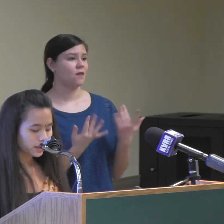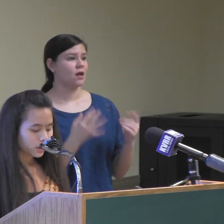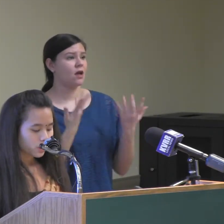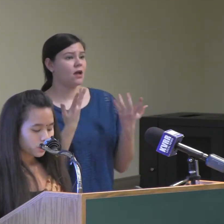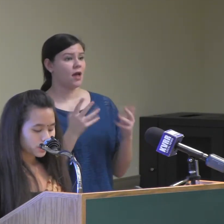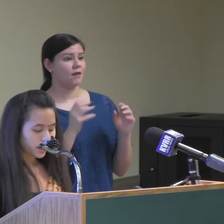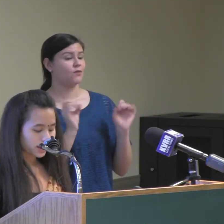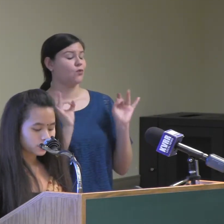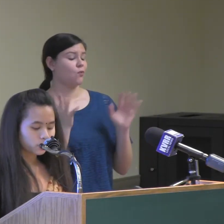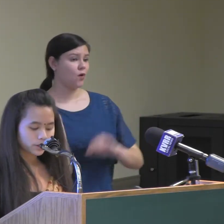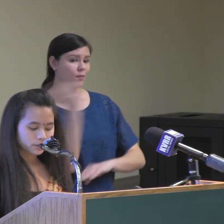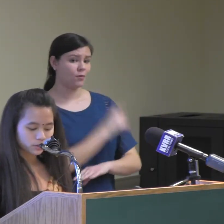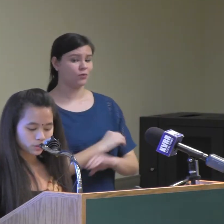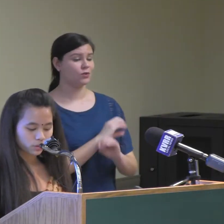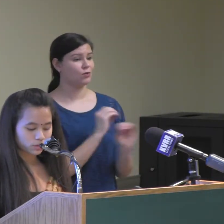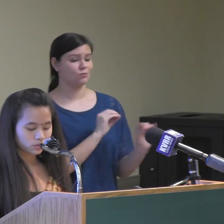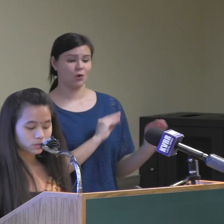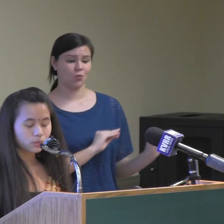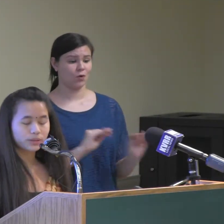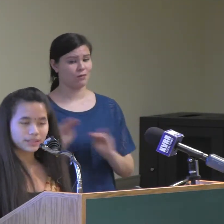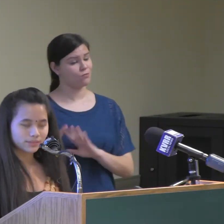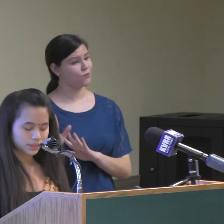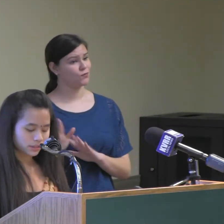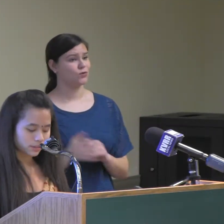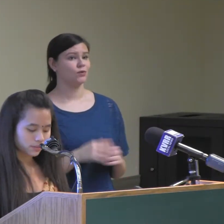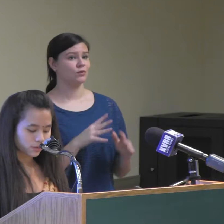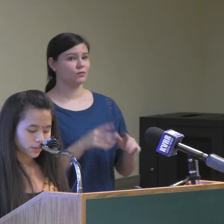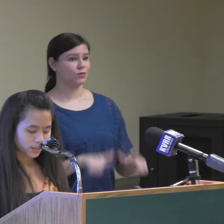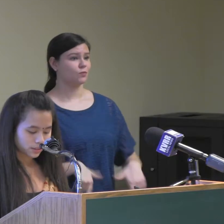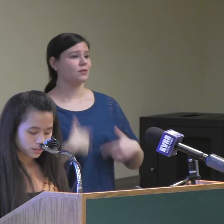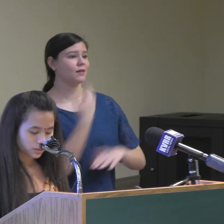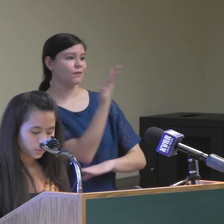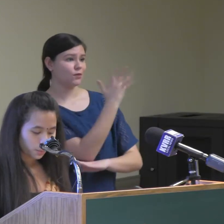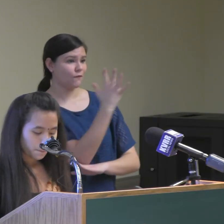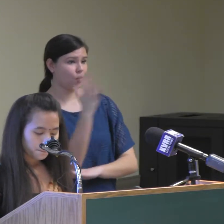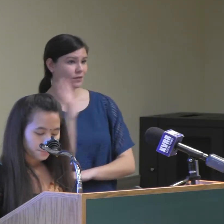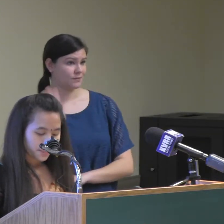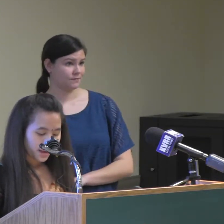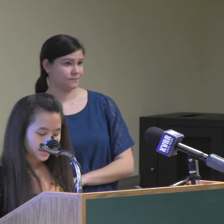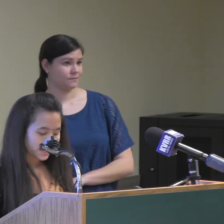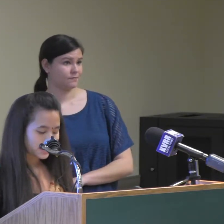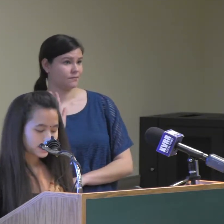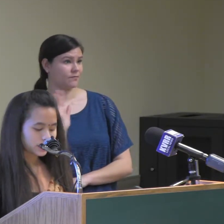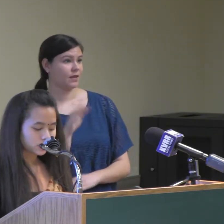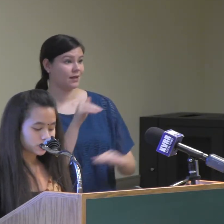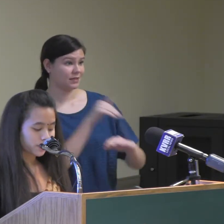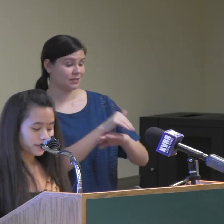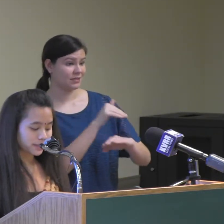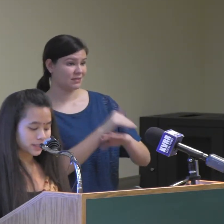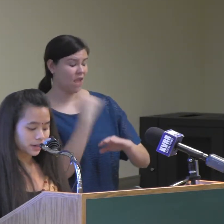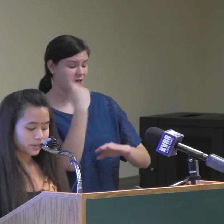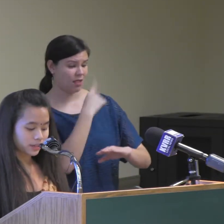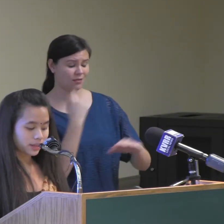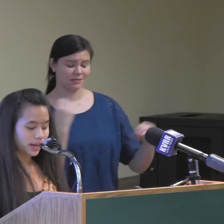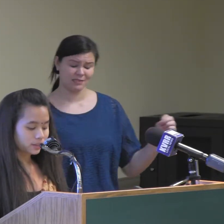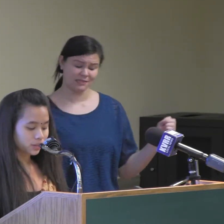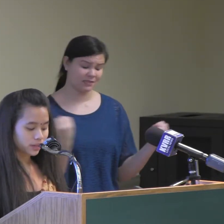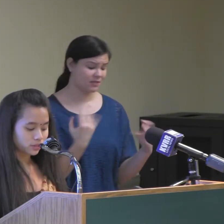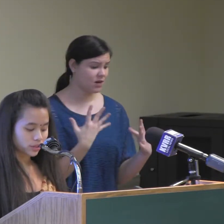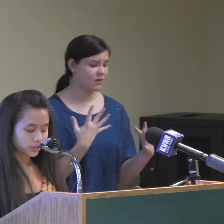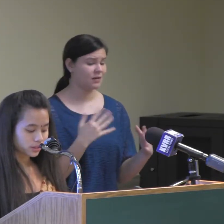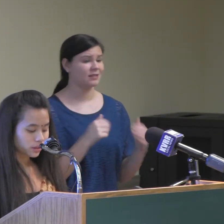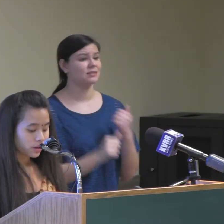day, we had nowhere to go, so we lived in the forest. At night, it looked very scary